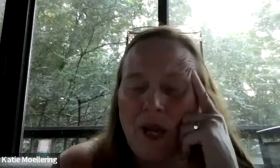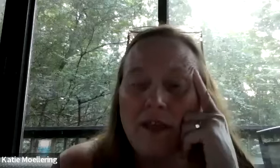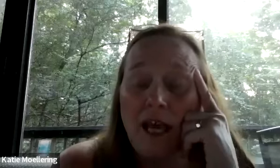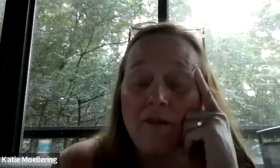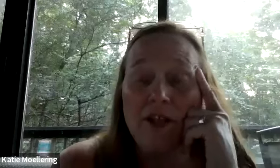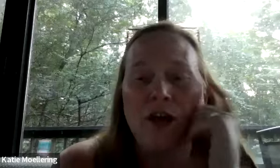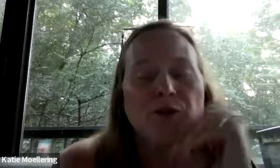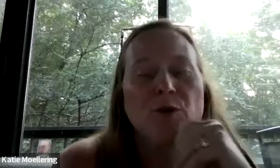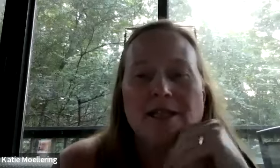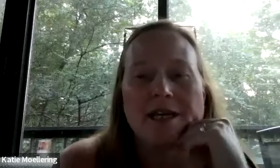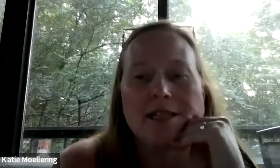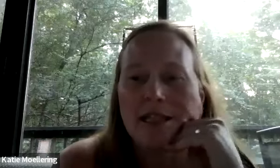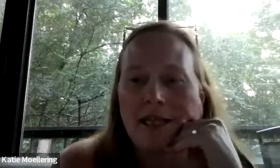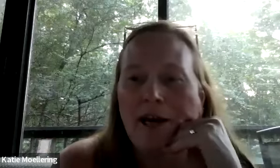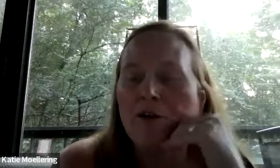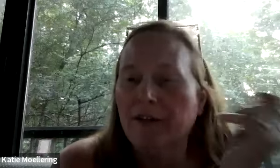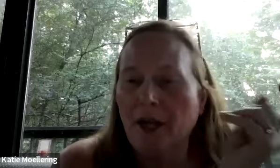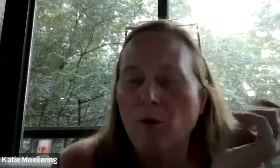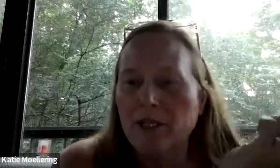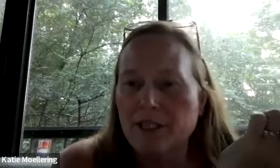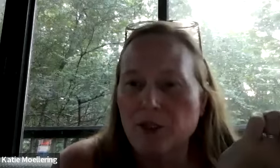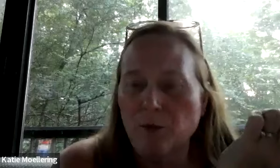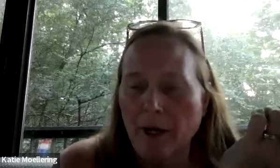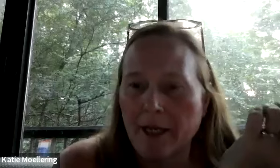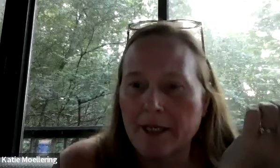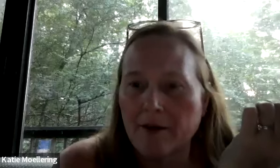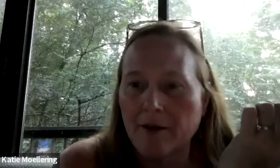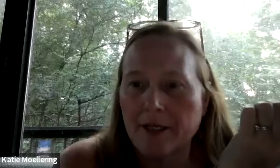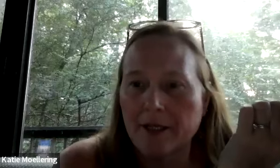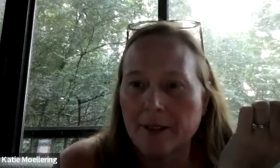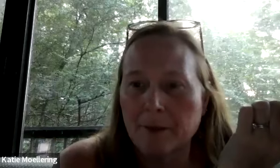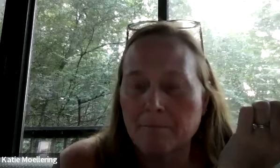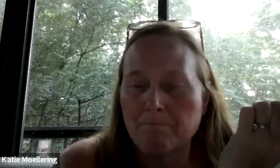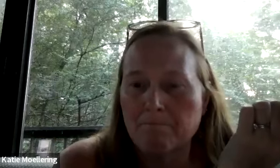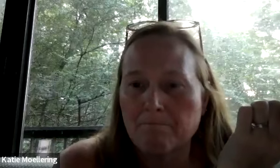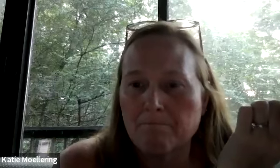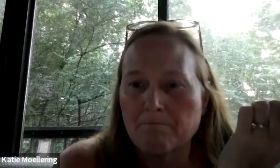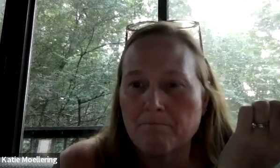I think I have another quiz I can send out, and then I wanted to do one on